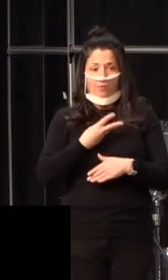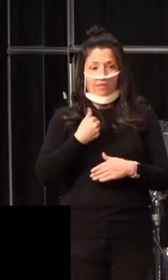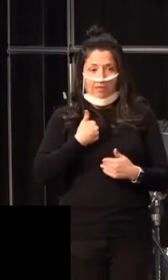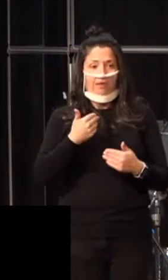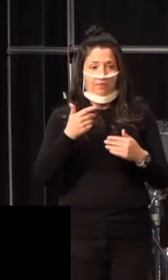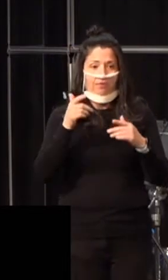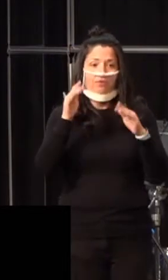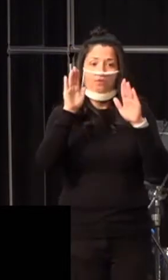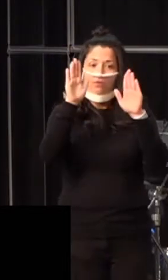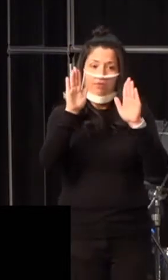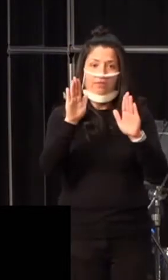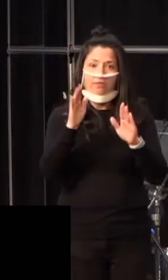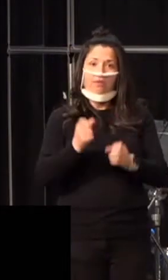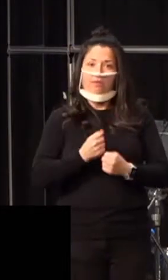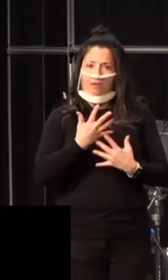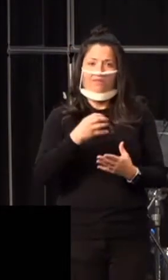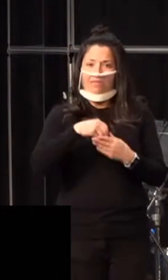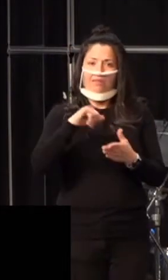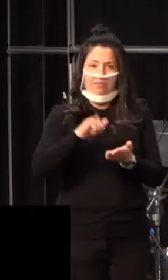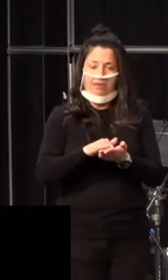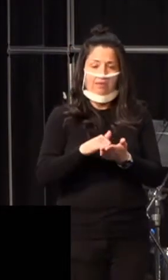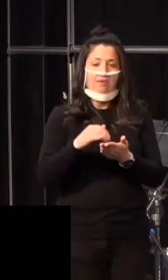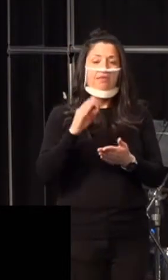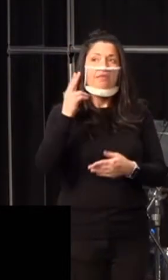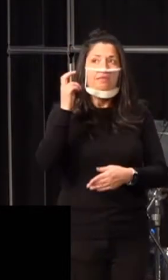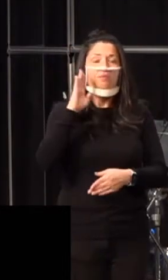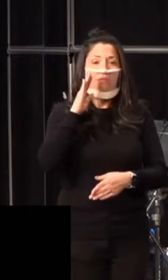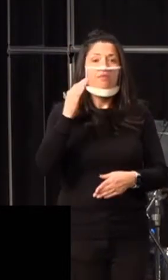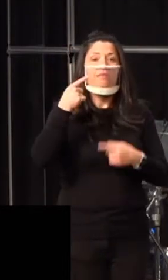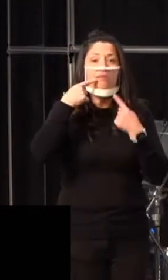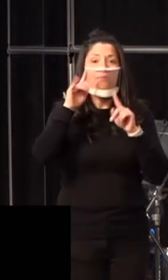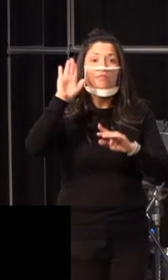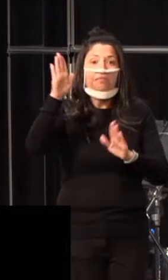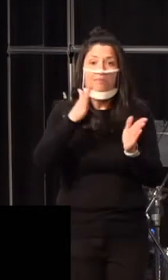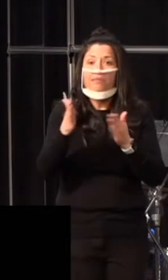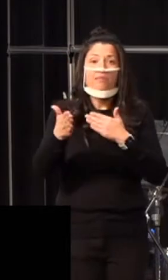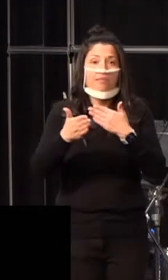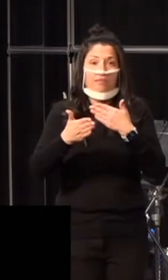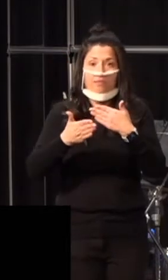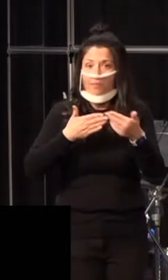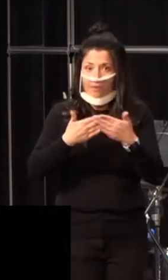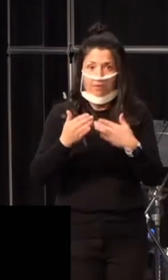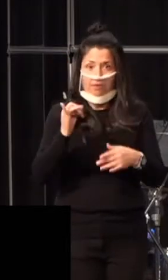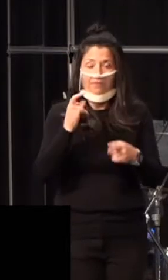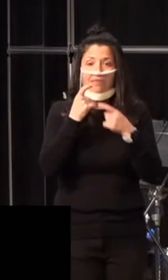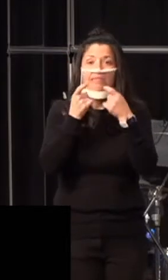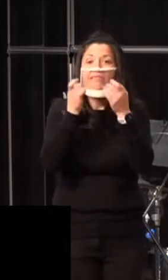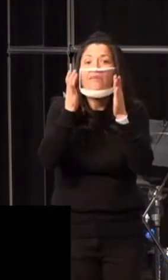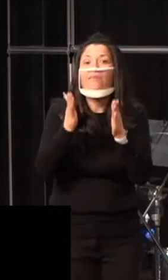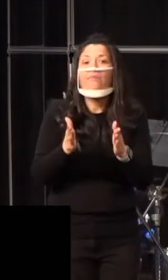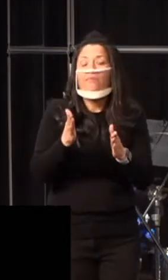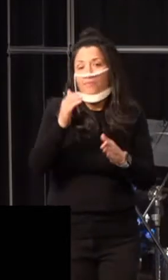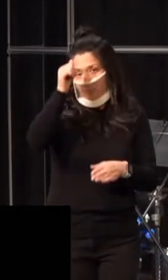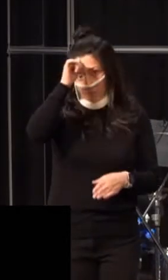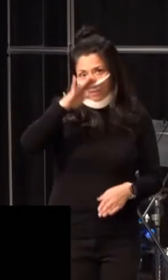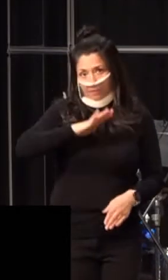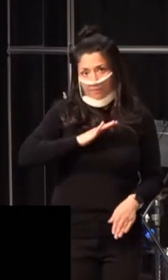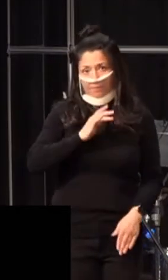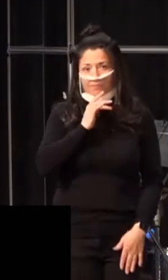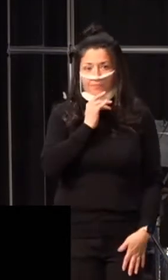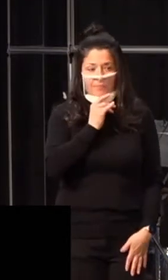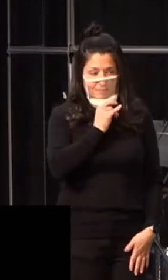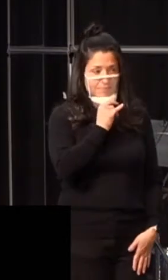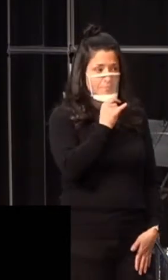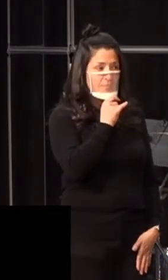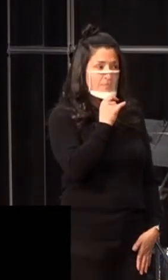that. God will accomplish his plan in spite of sinful man. And isn't it interesting, as we look through the Bible and